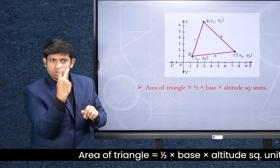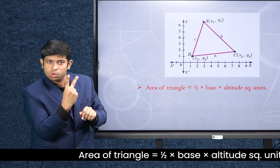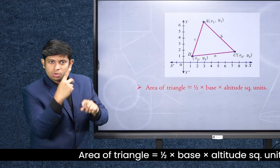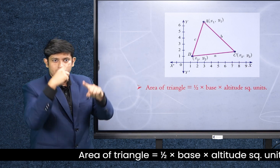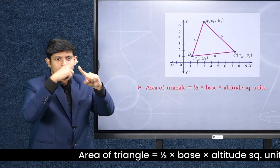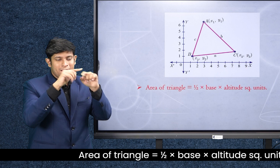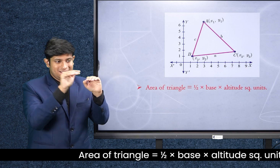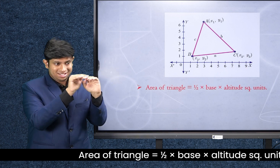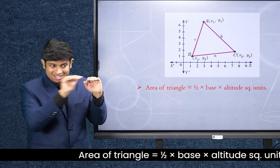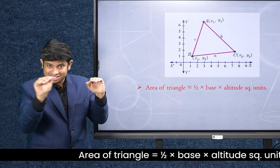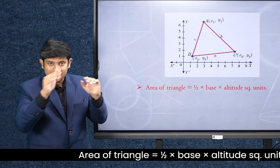units.